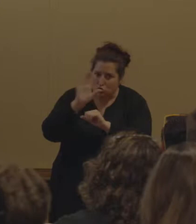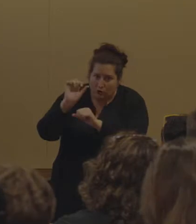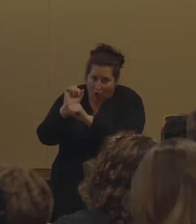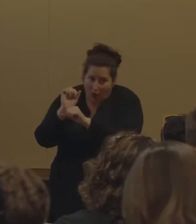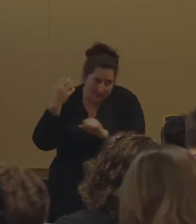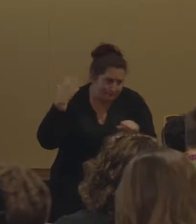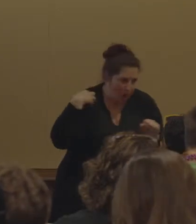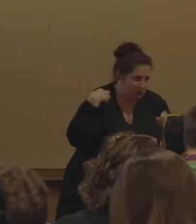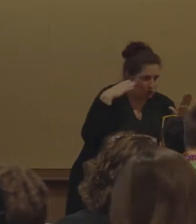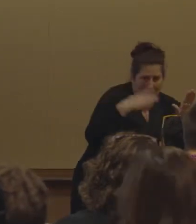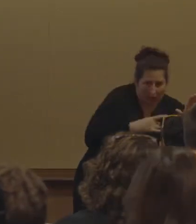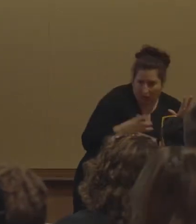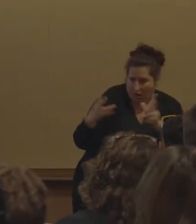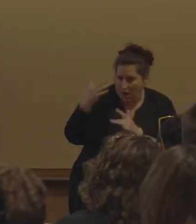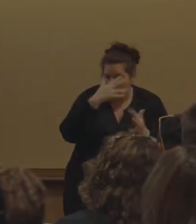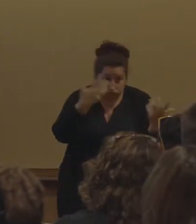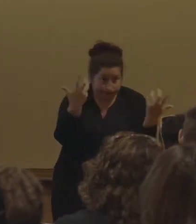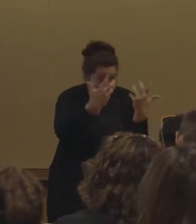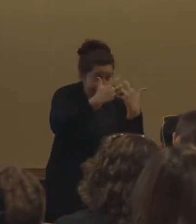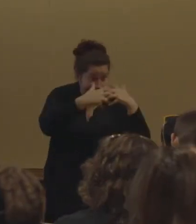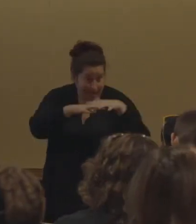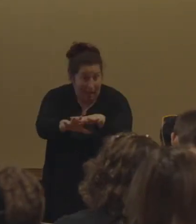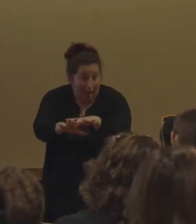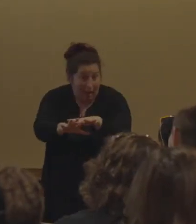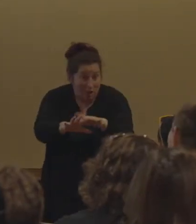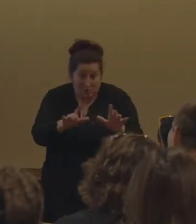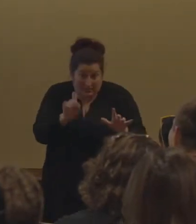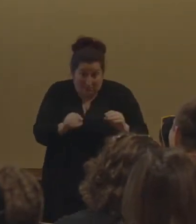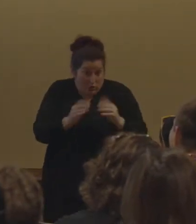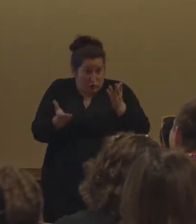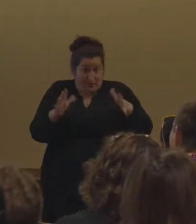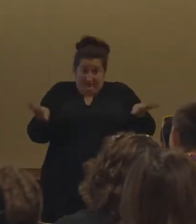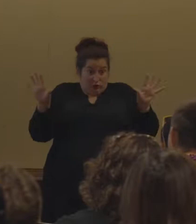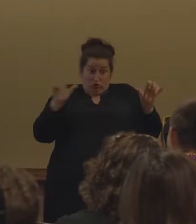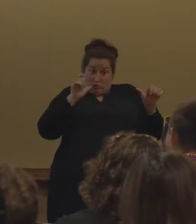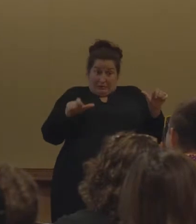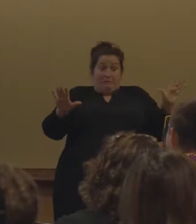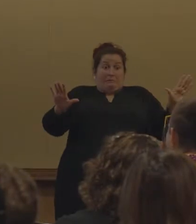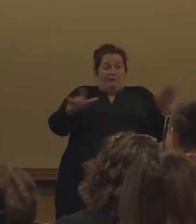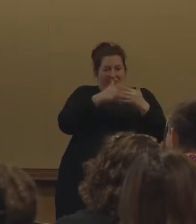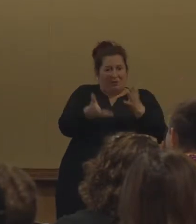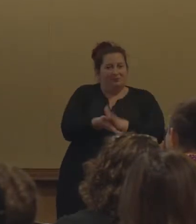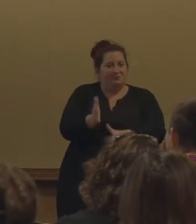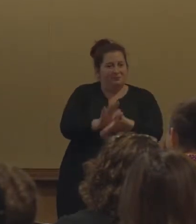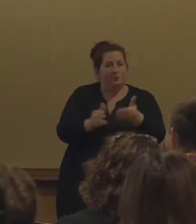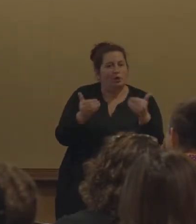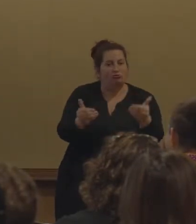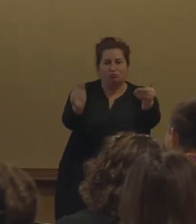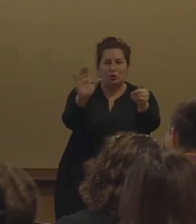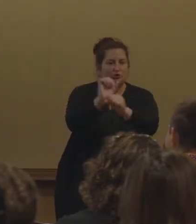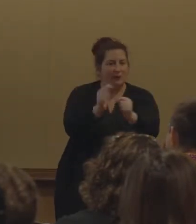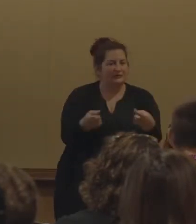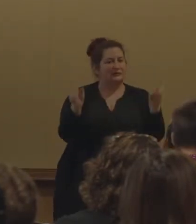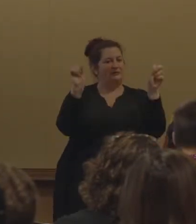well, and no more services are needed, we're gonna close your case successfully. That's our ultimate goal. Okay, any questions about